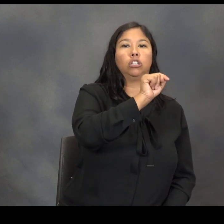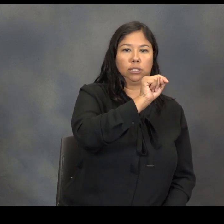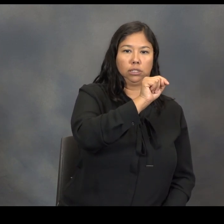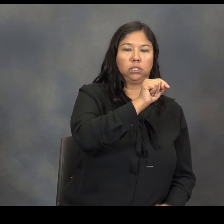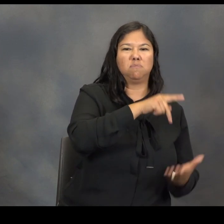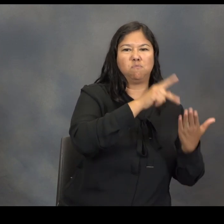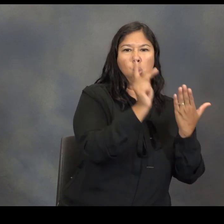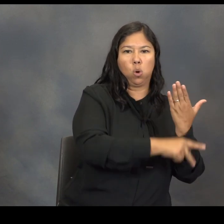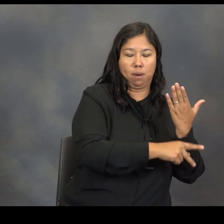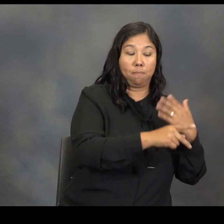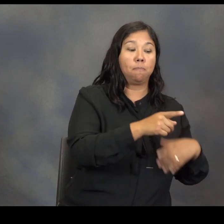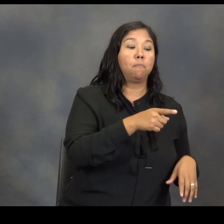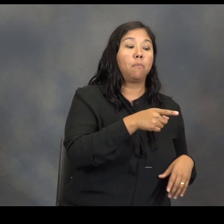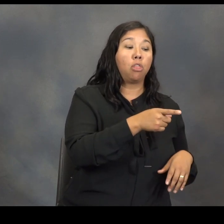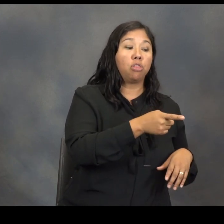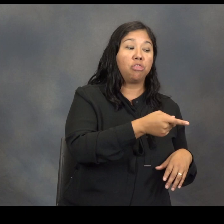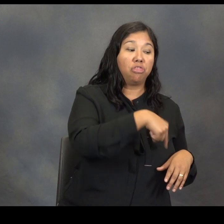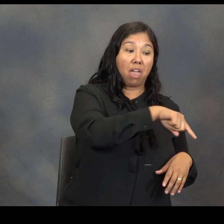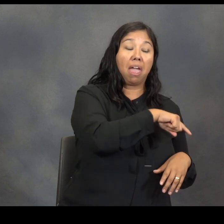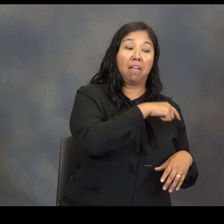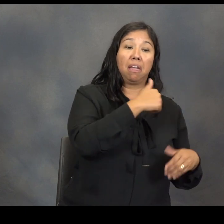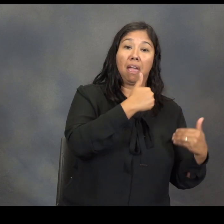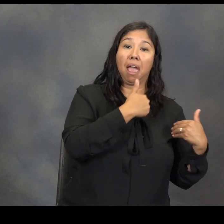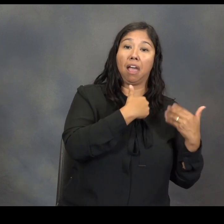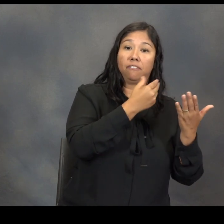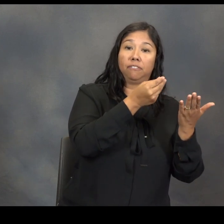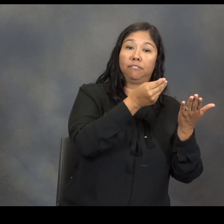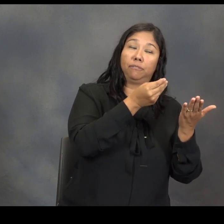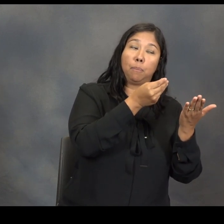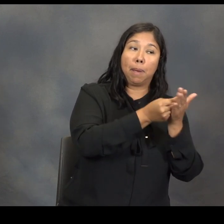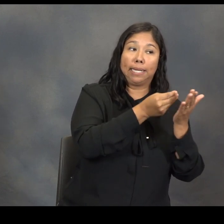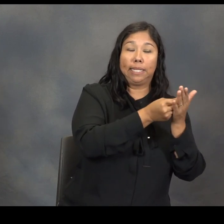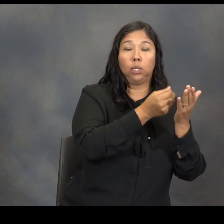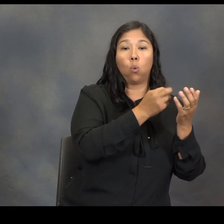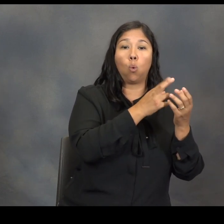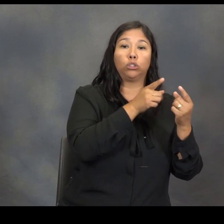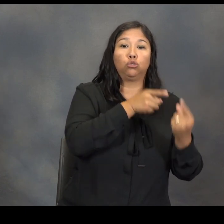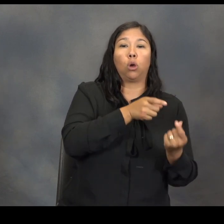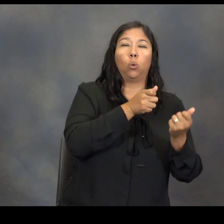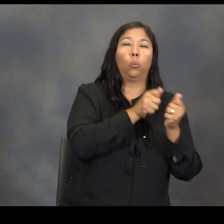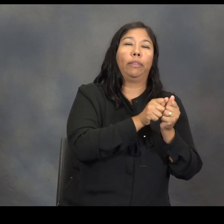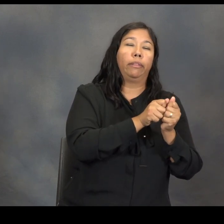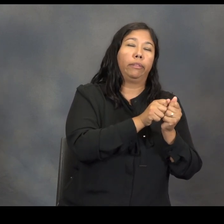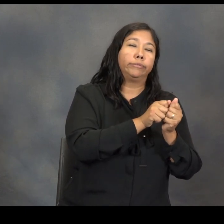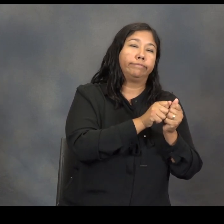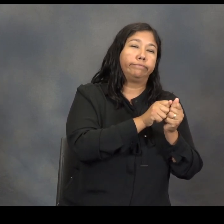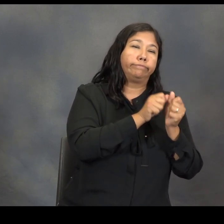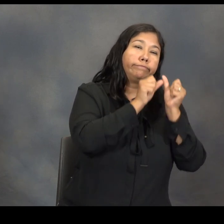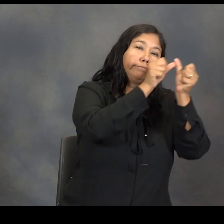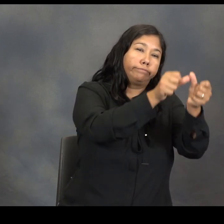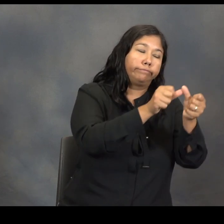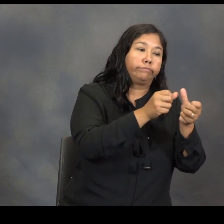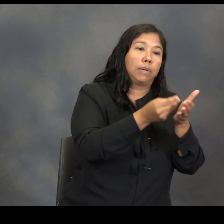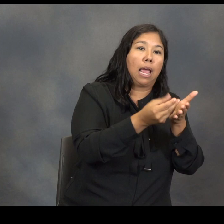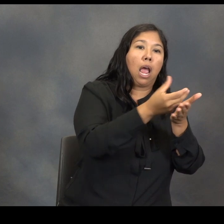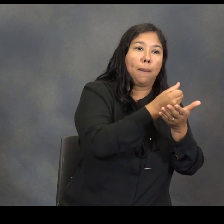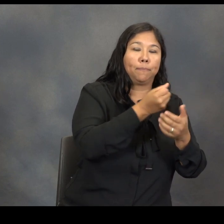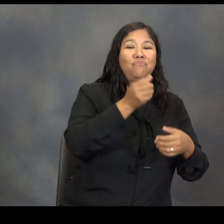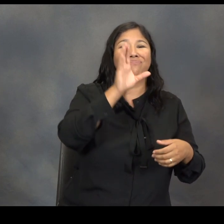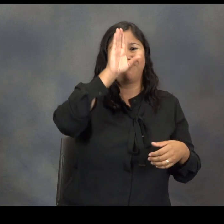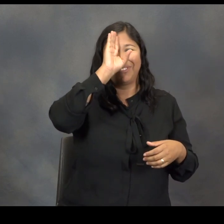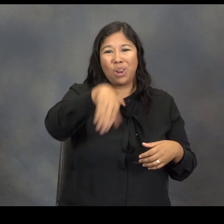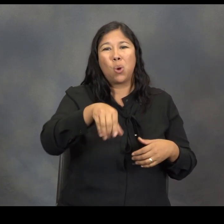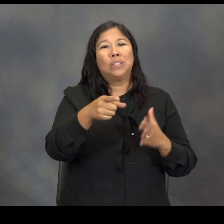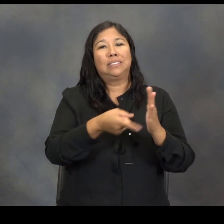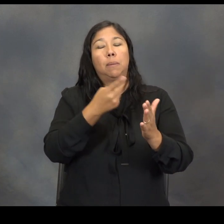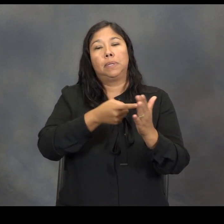have steady income from employment, sometimes that can be a big factor. But had some struggles, right? We were all 18,